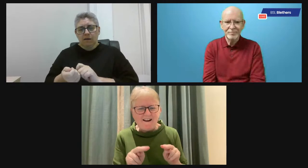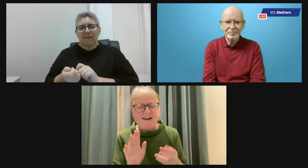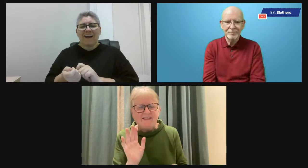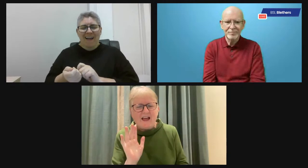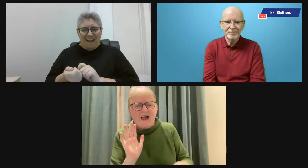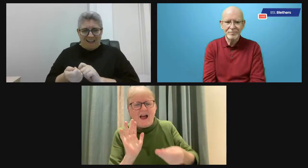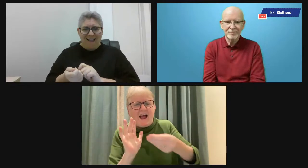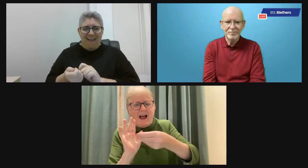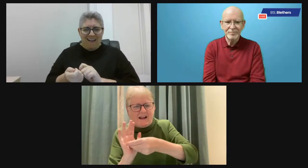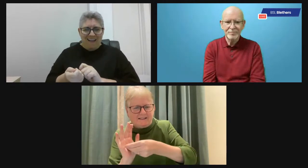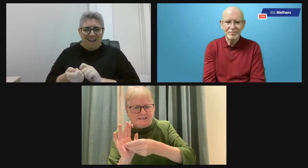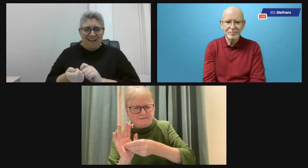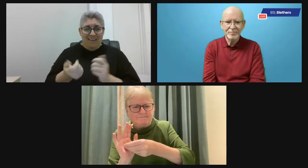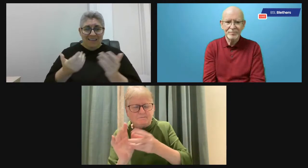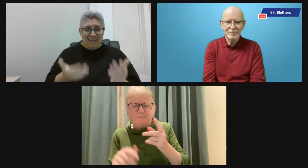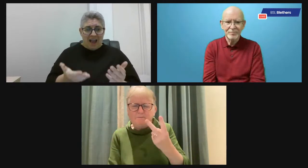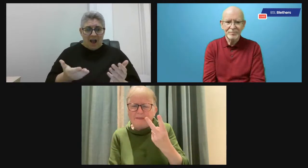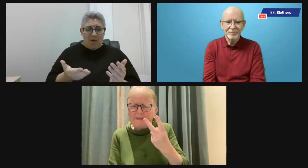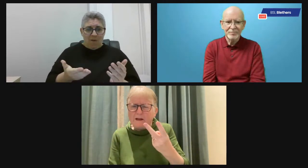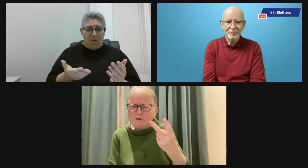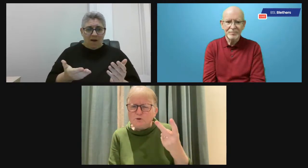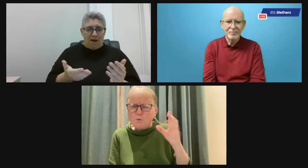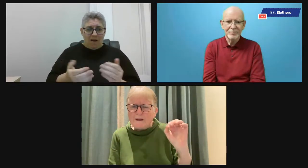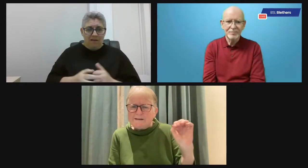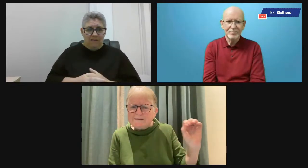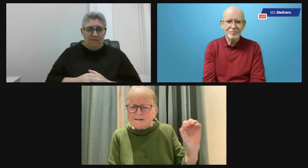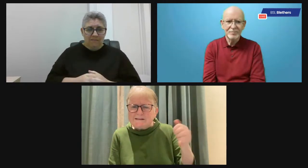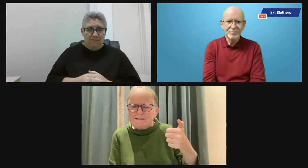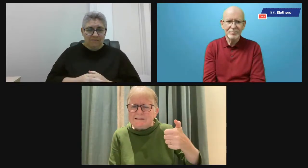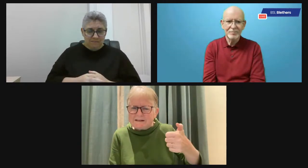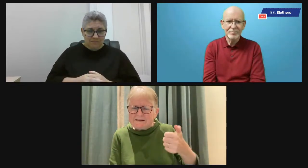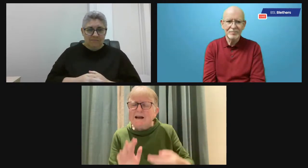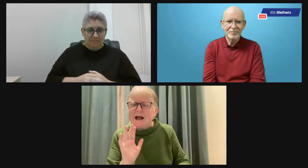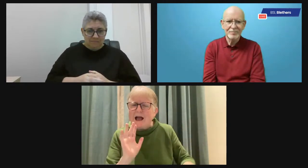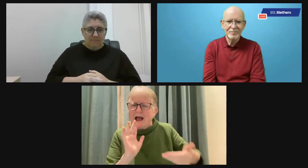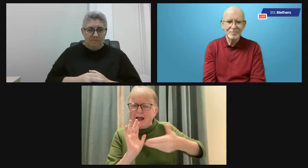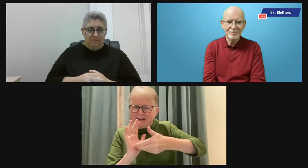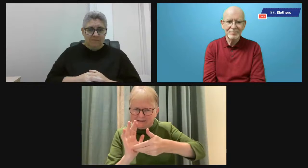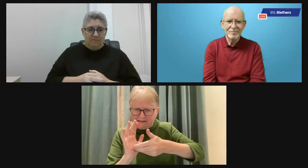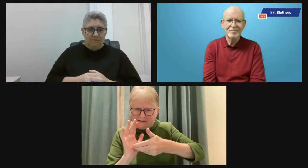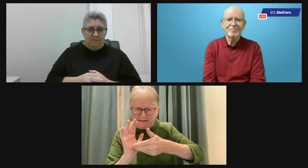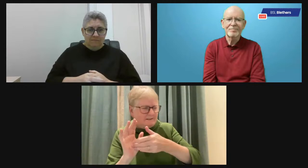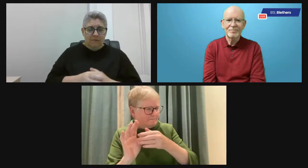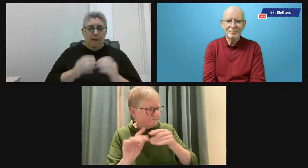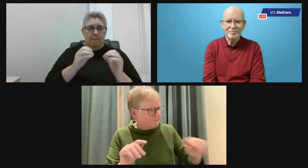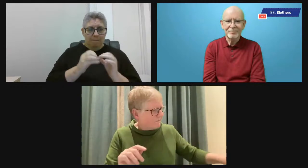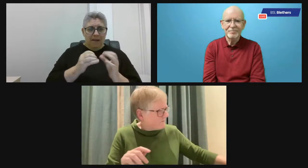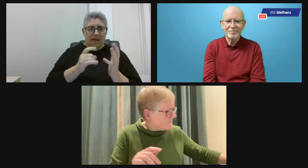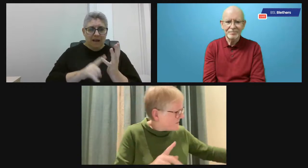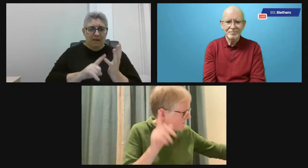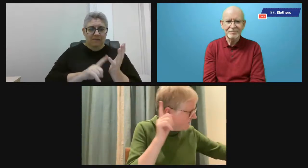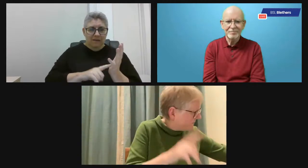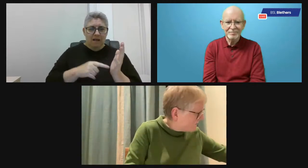of British Sign Language Tutors, but there were no assessors. So the extra A is the added assessors, and they were added in